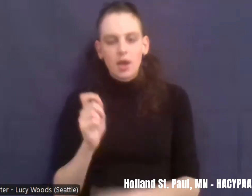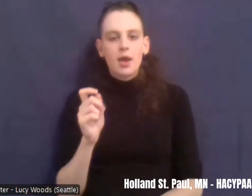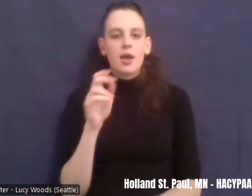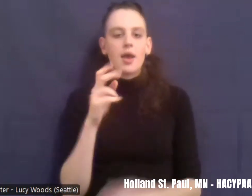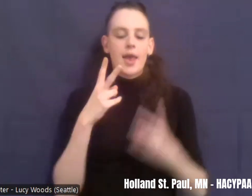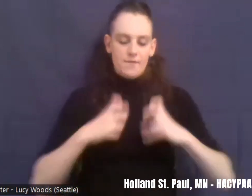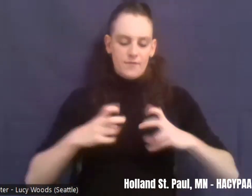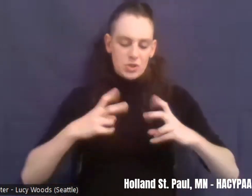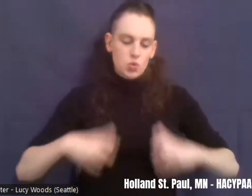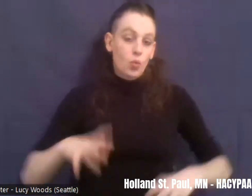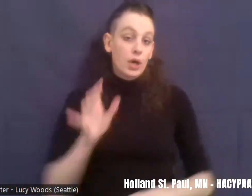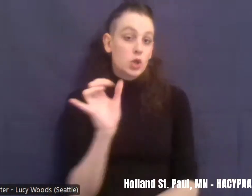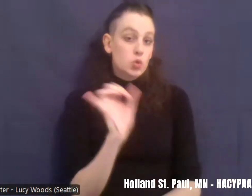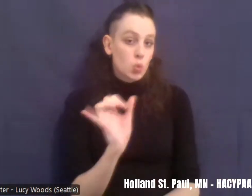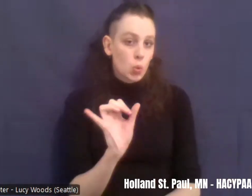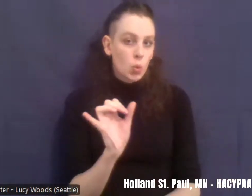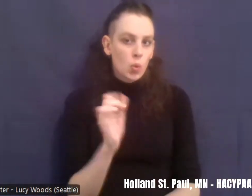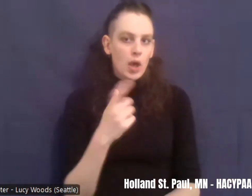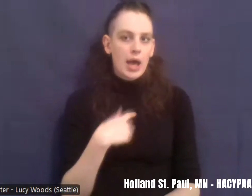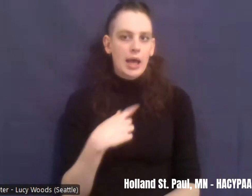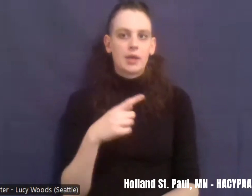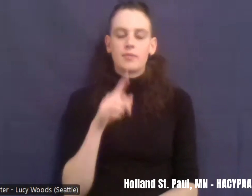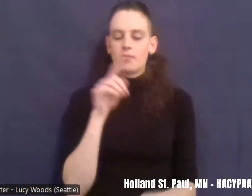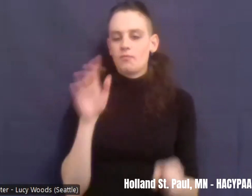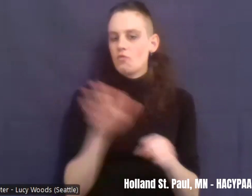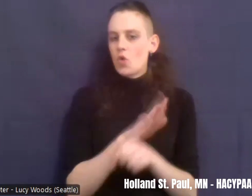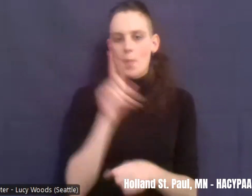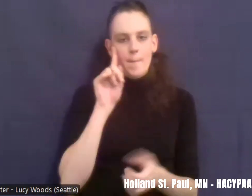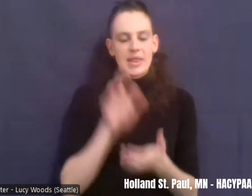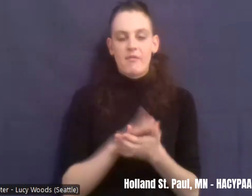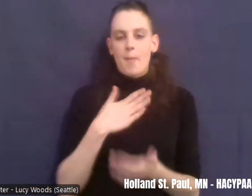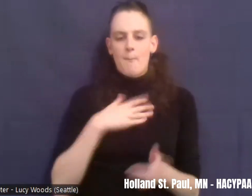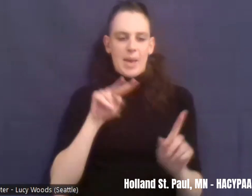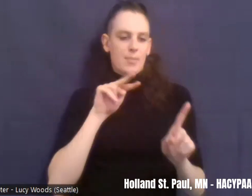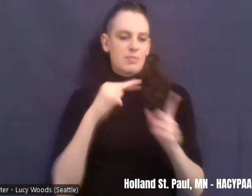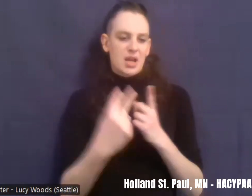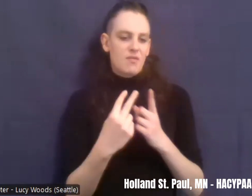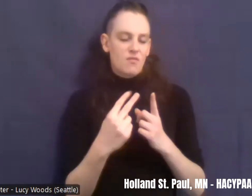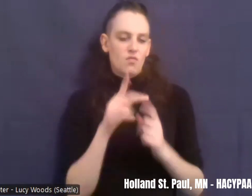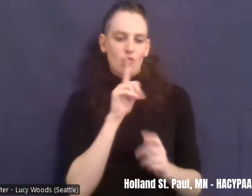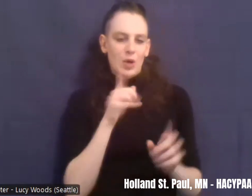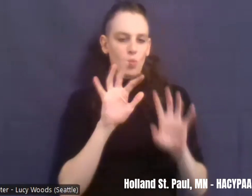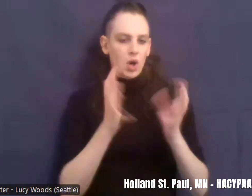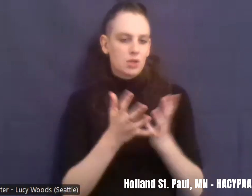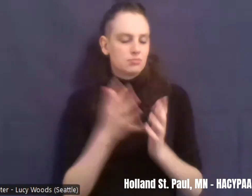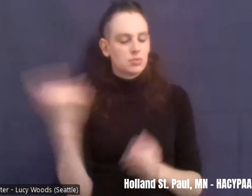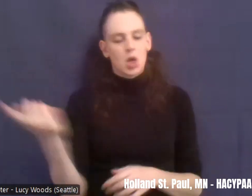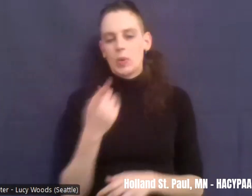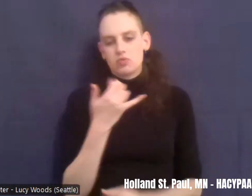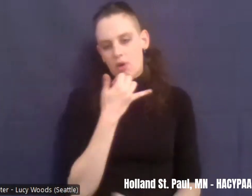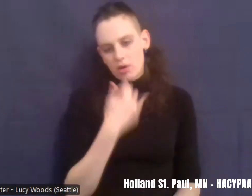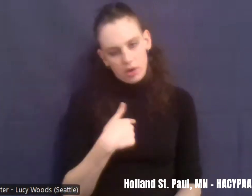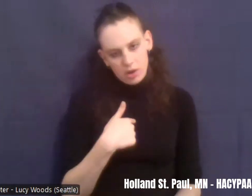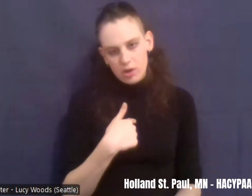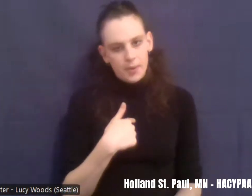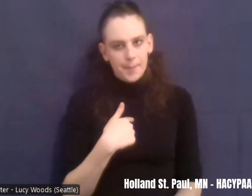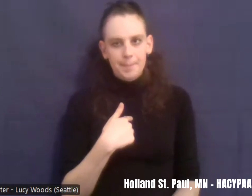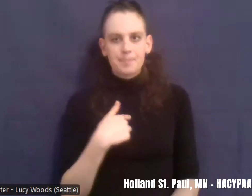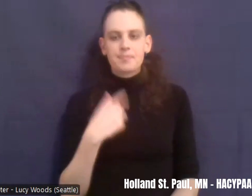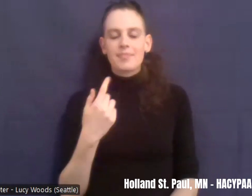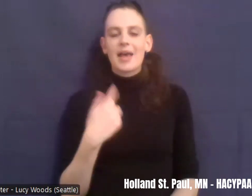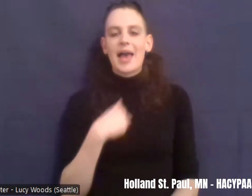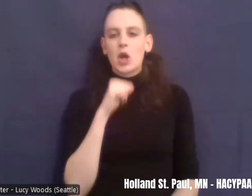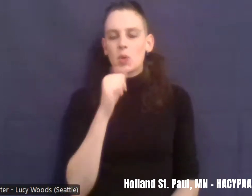firm believer of like my perception of reality is always wrong. And I'm not like one of those people that like treats